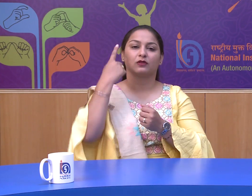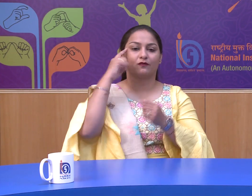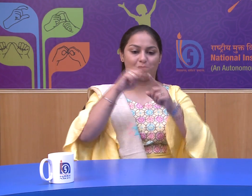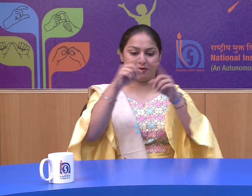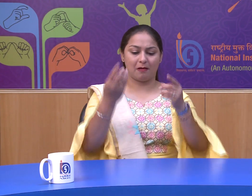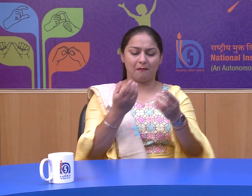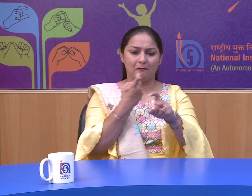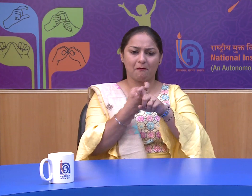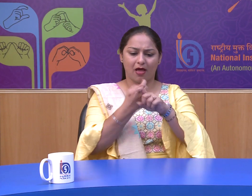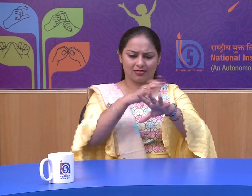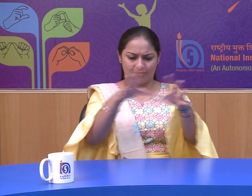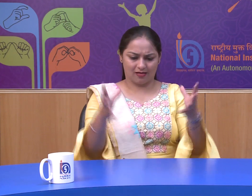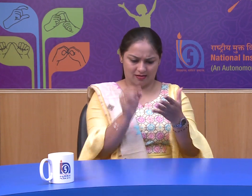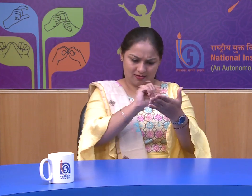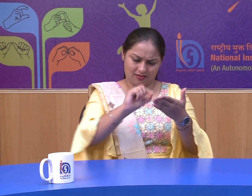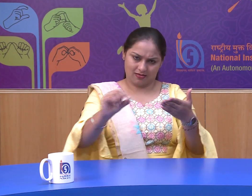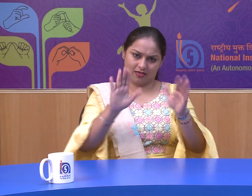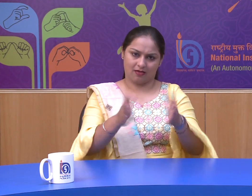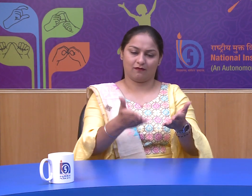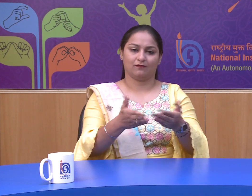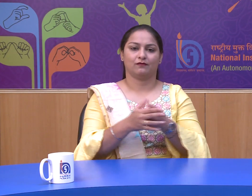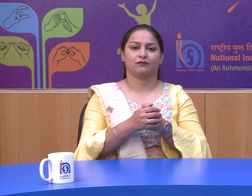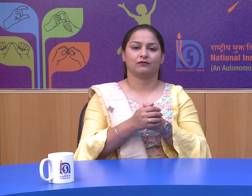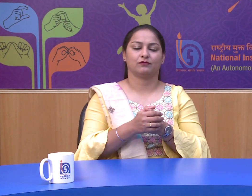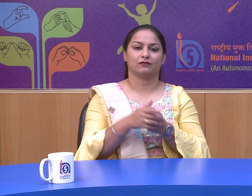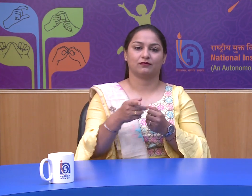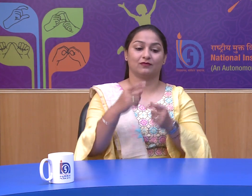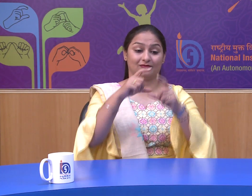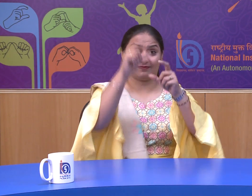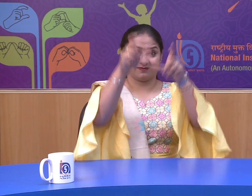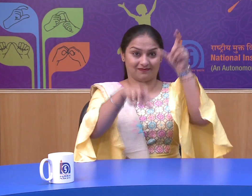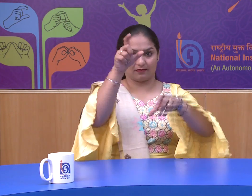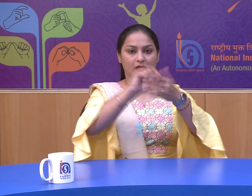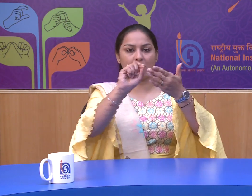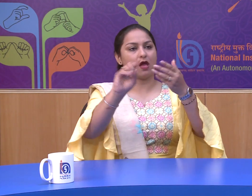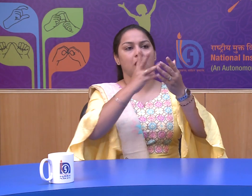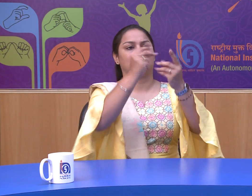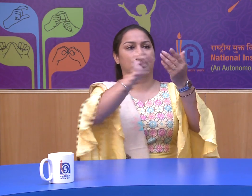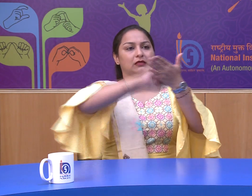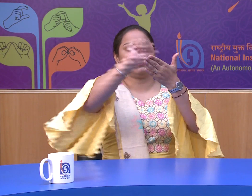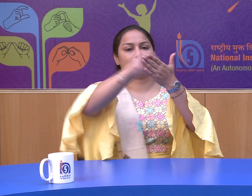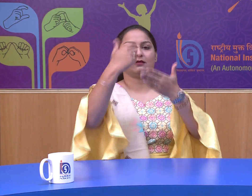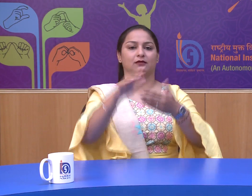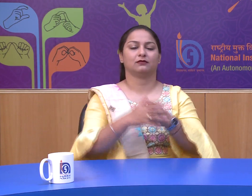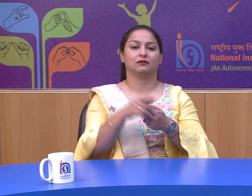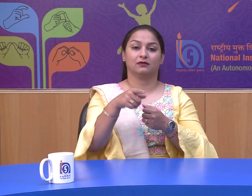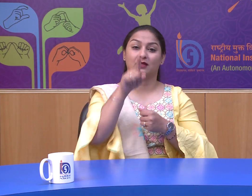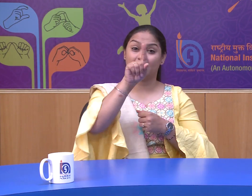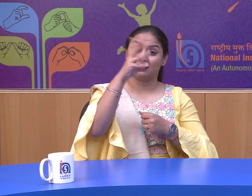pillars as well as on stone slabs. His 13